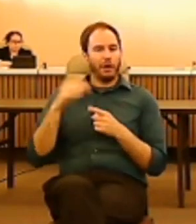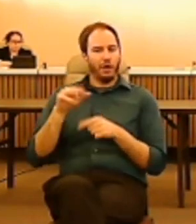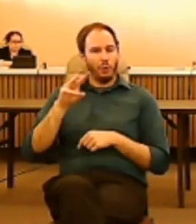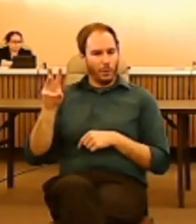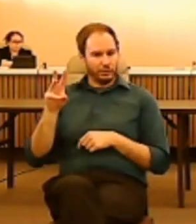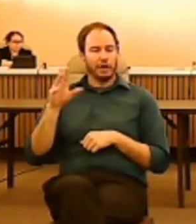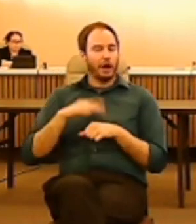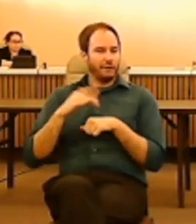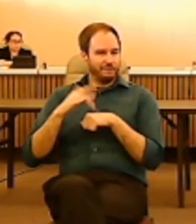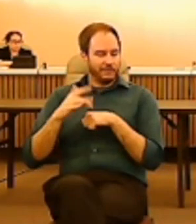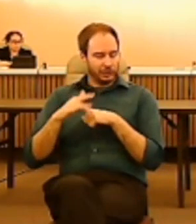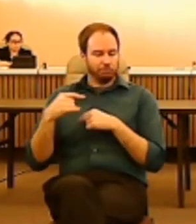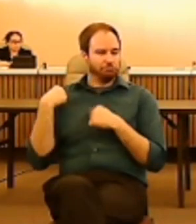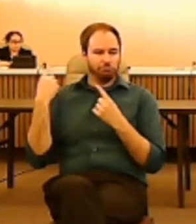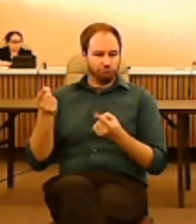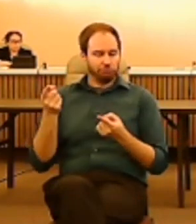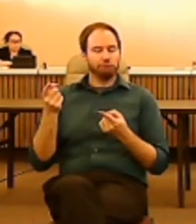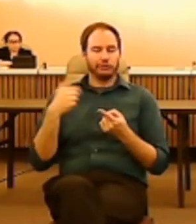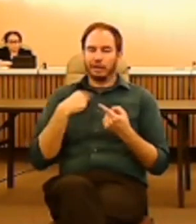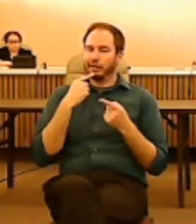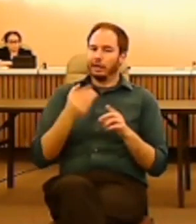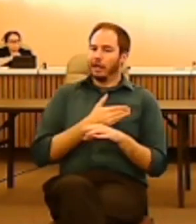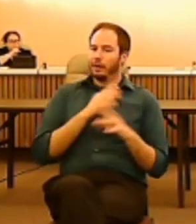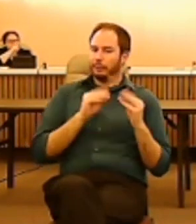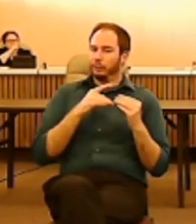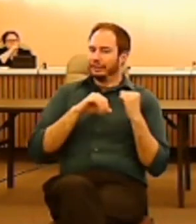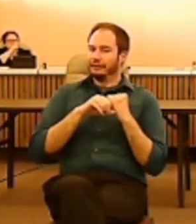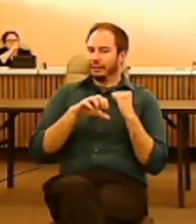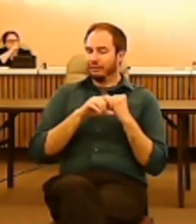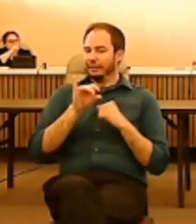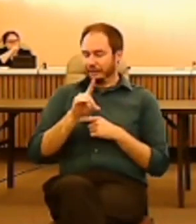website. It's been available. It's been advertised. So